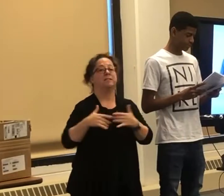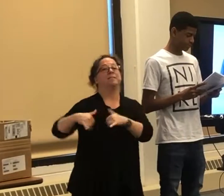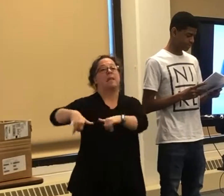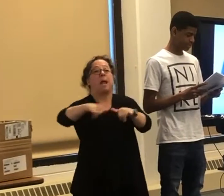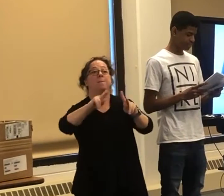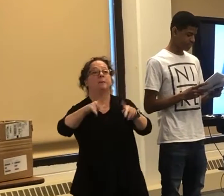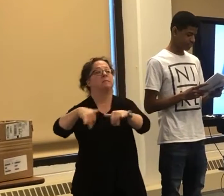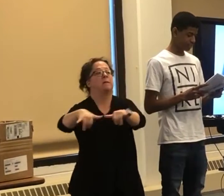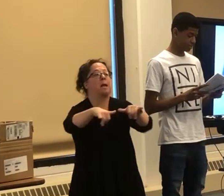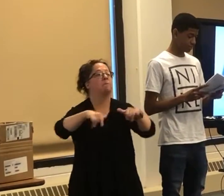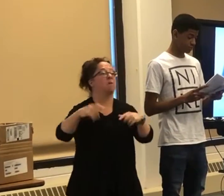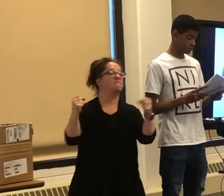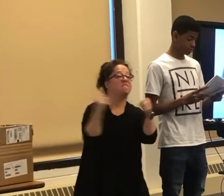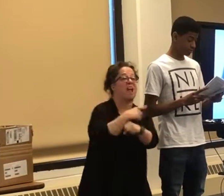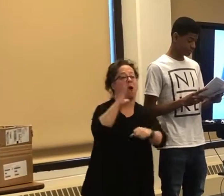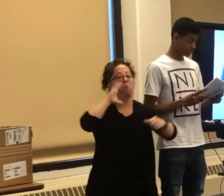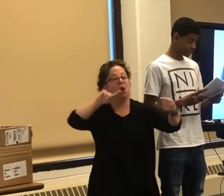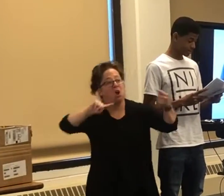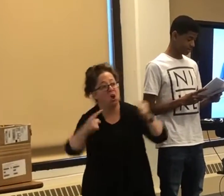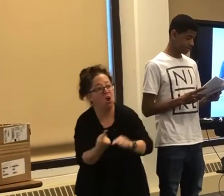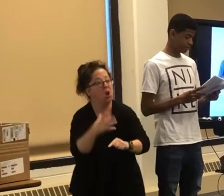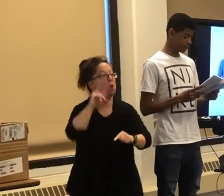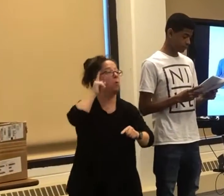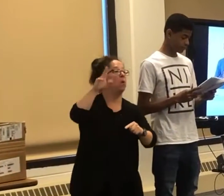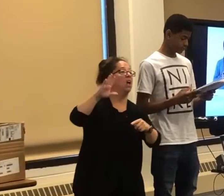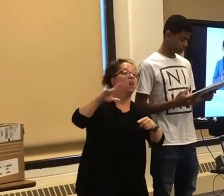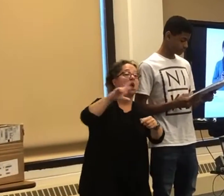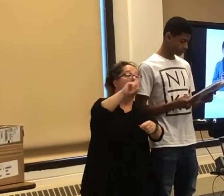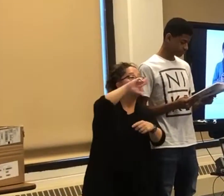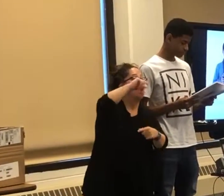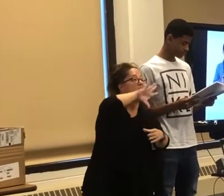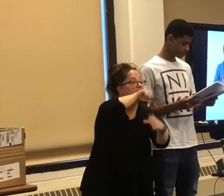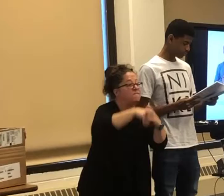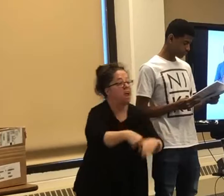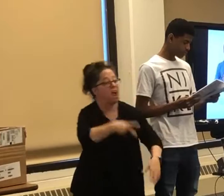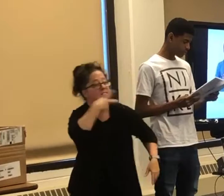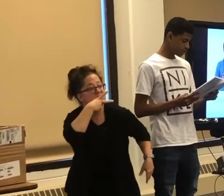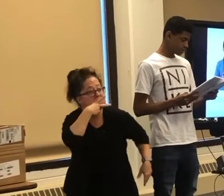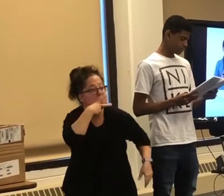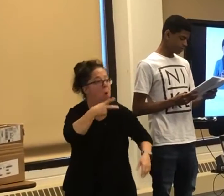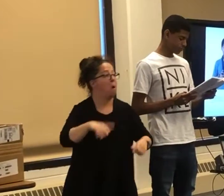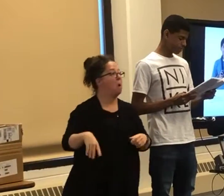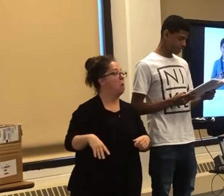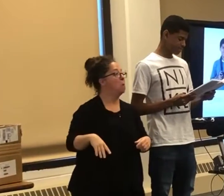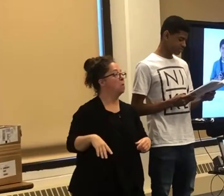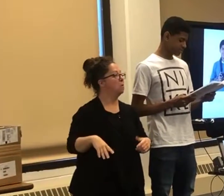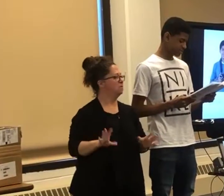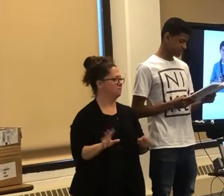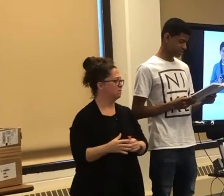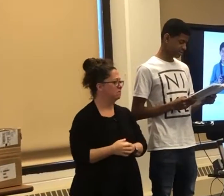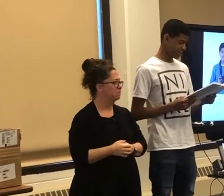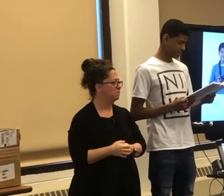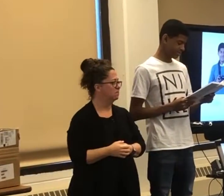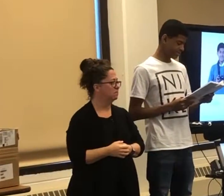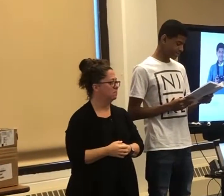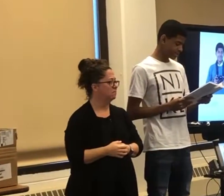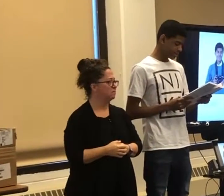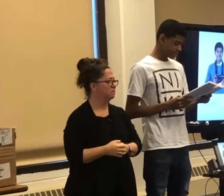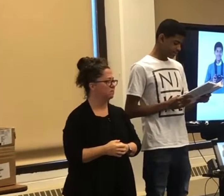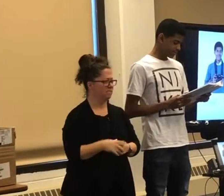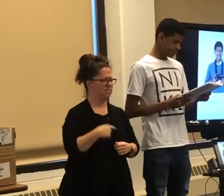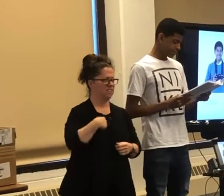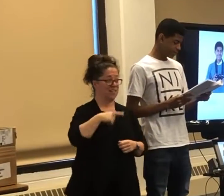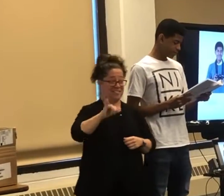hurt people. They smoke. They do drugs. And they are rude. They don't realize the choices they're making.